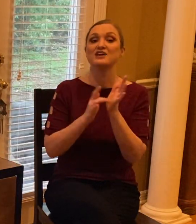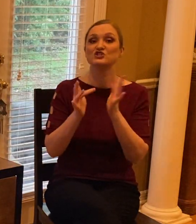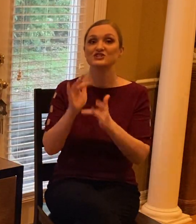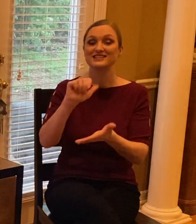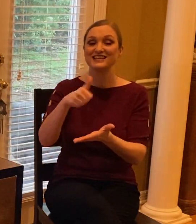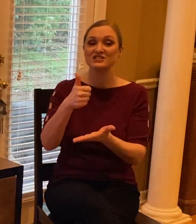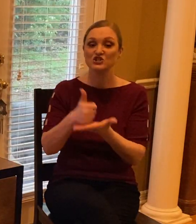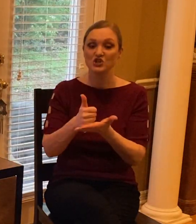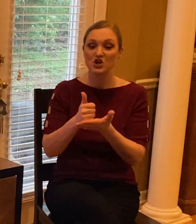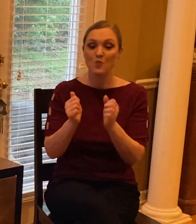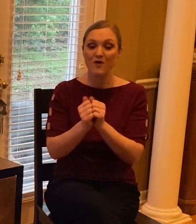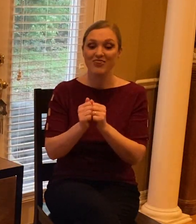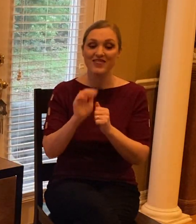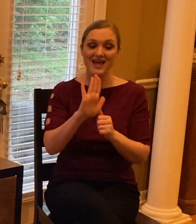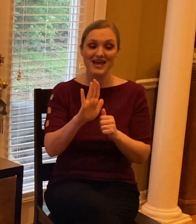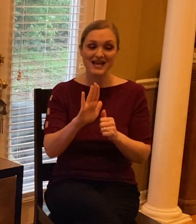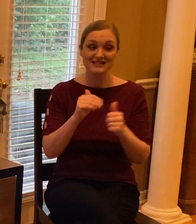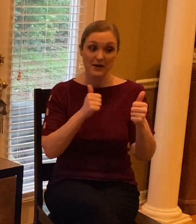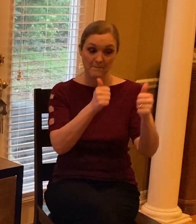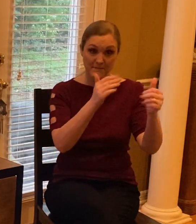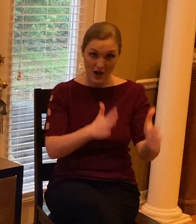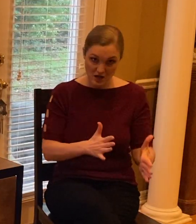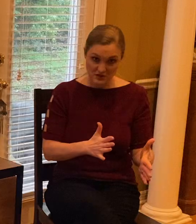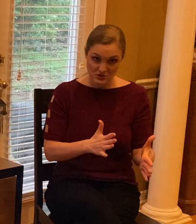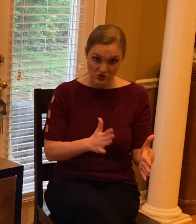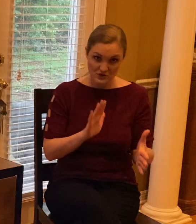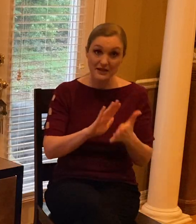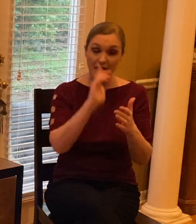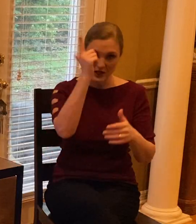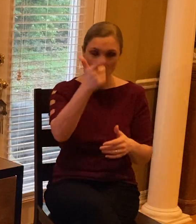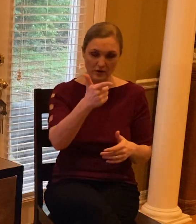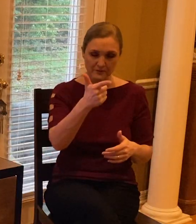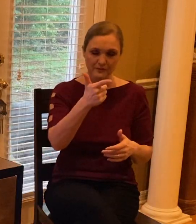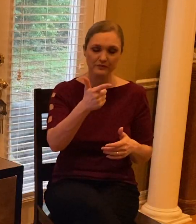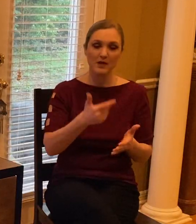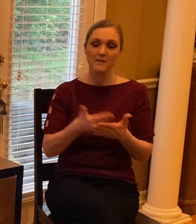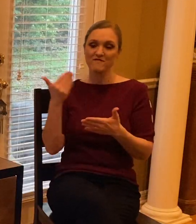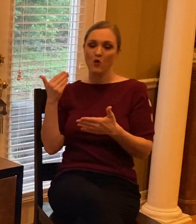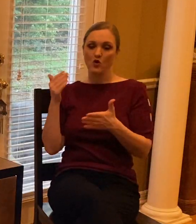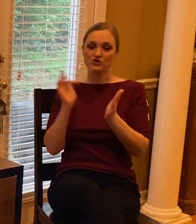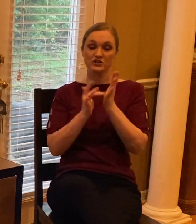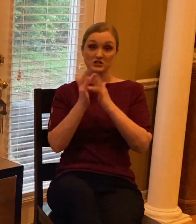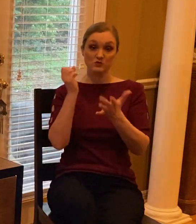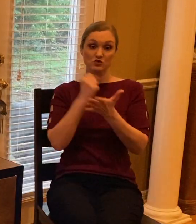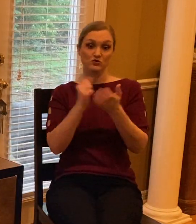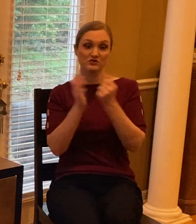his disciples, the men that would be his apostles in the upper room before